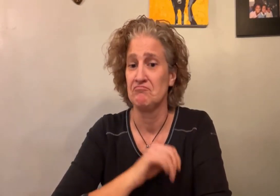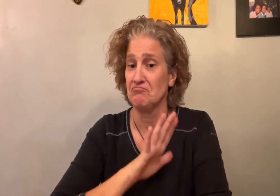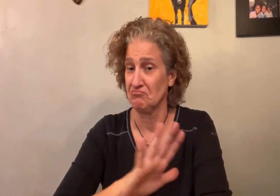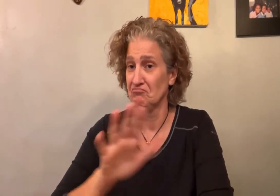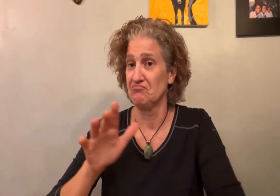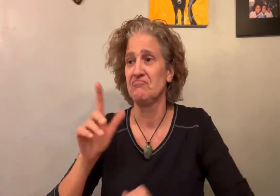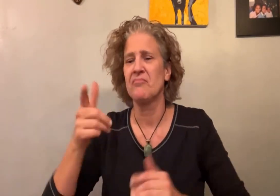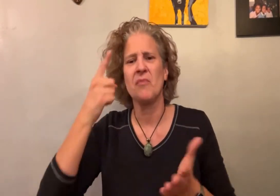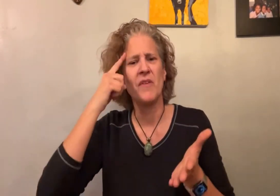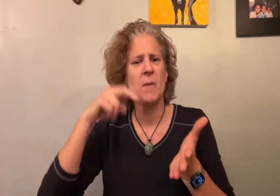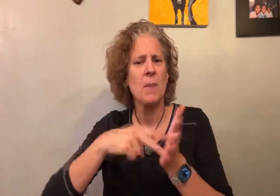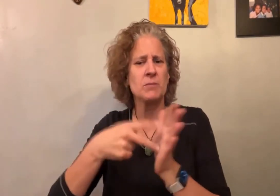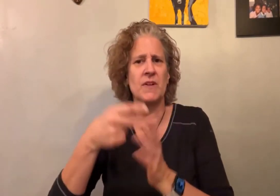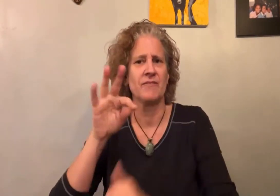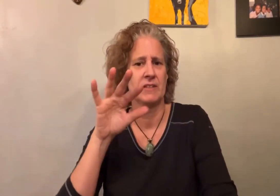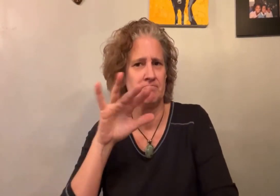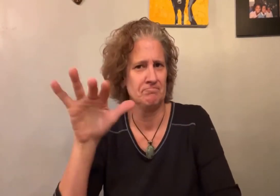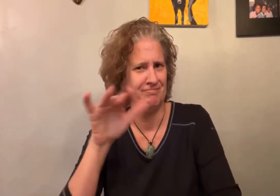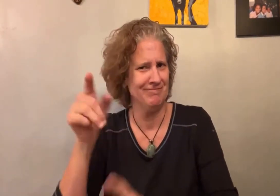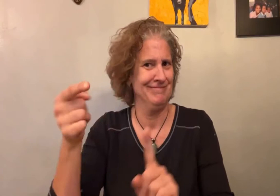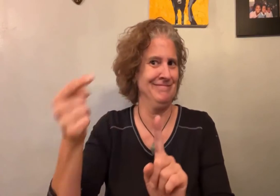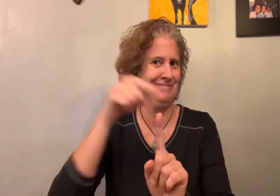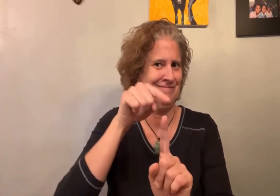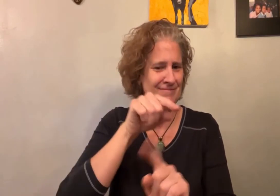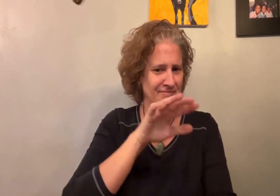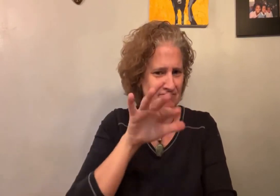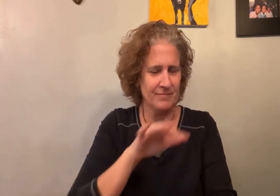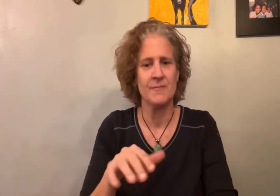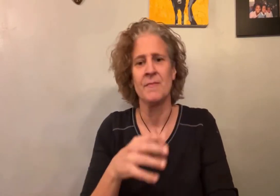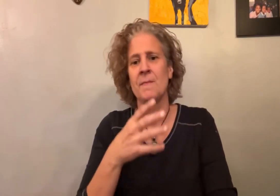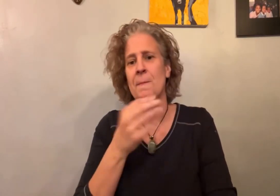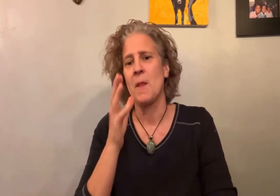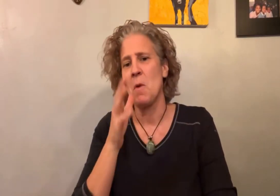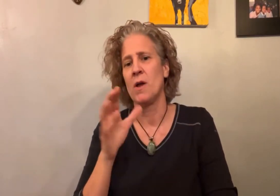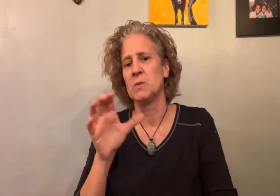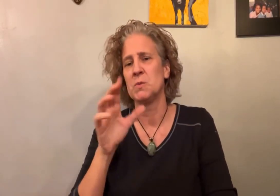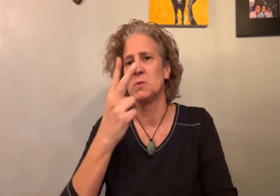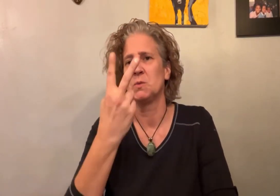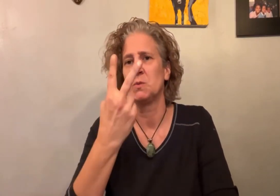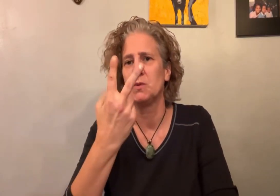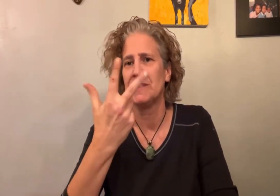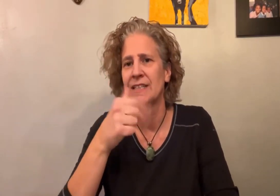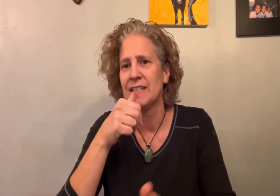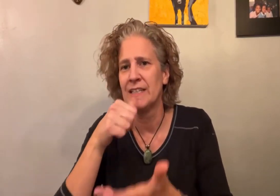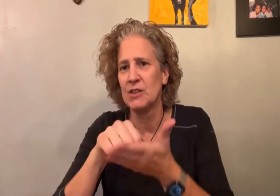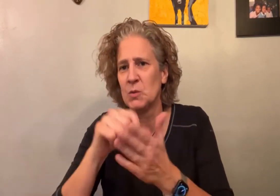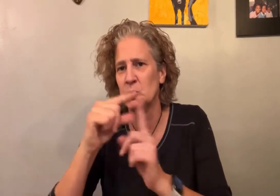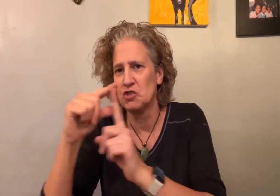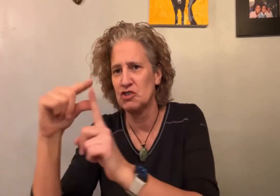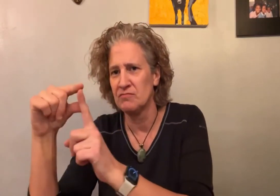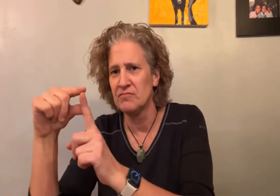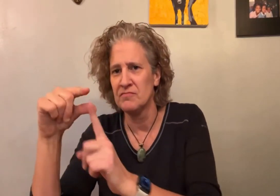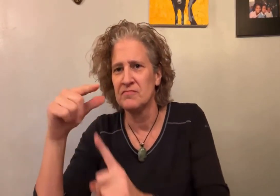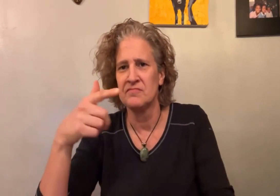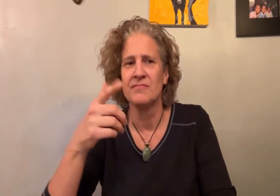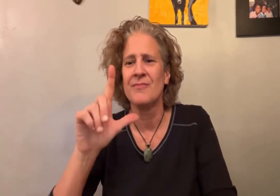to introductions. We'll also talk about states, specifically the ones that you all are coming to us from, and how that relates back to